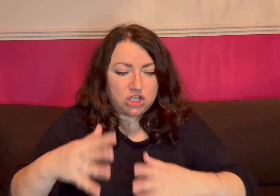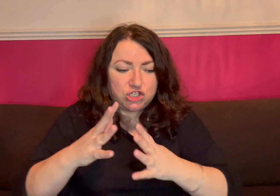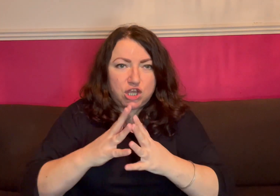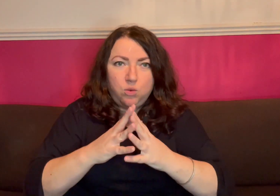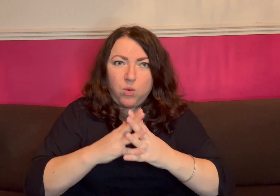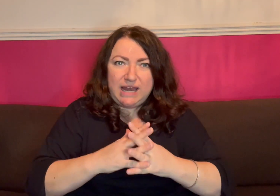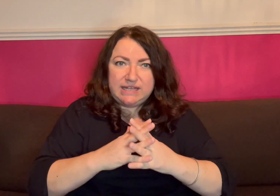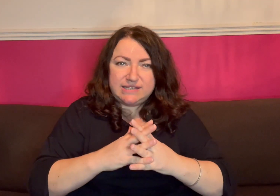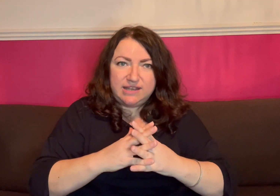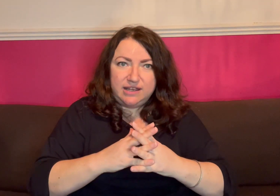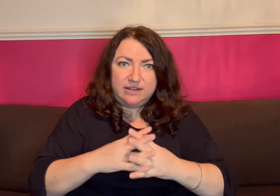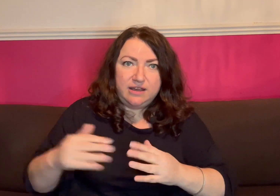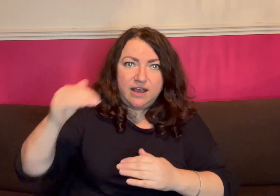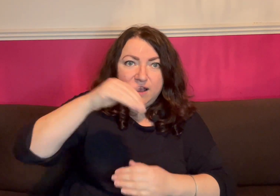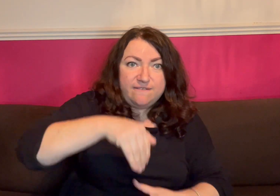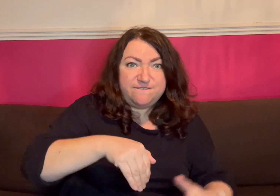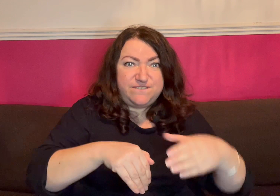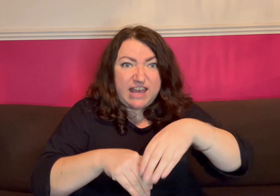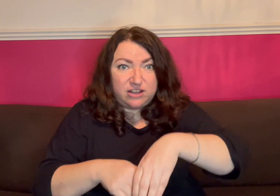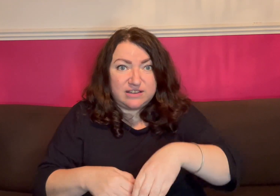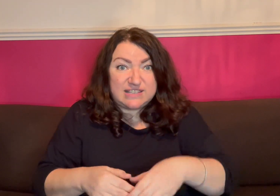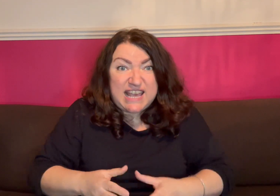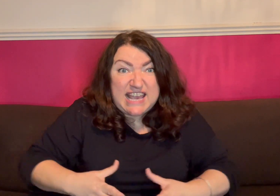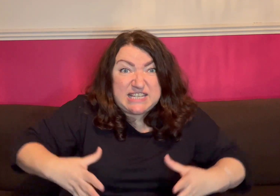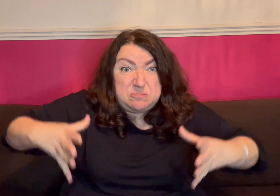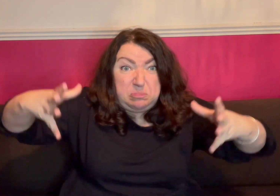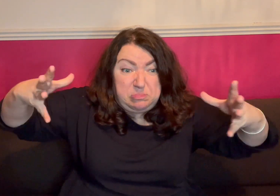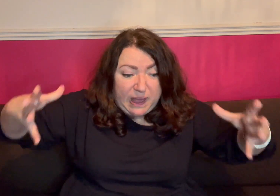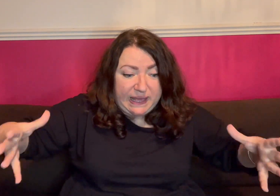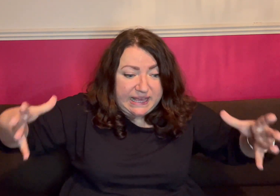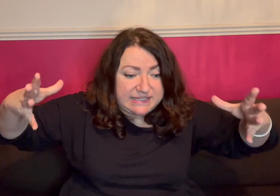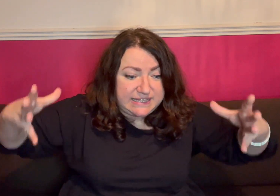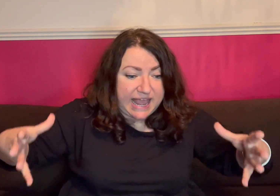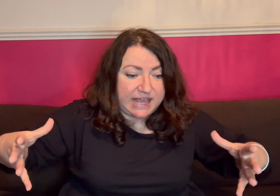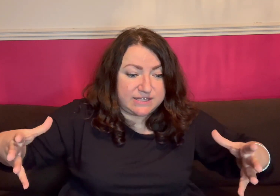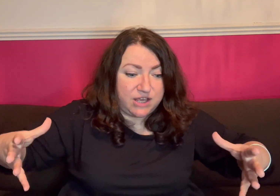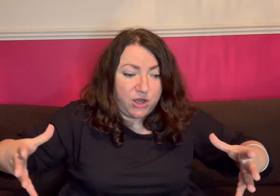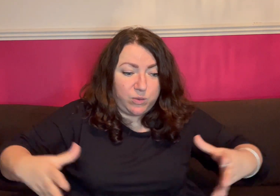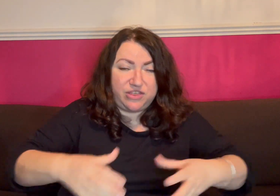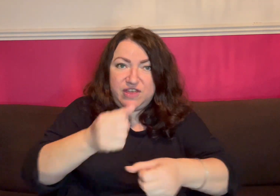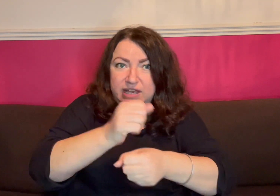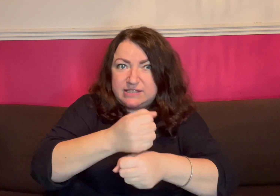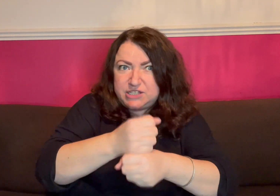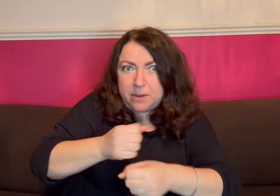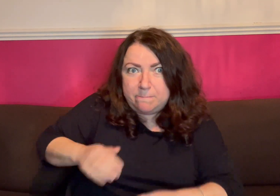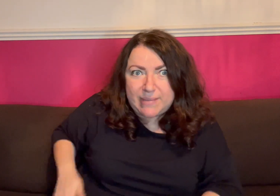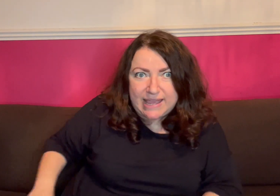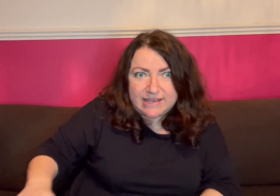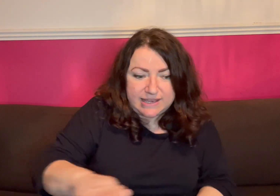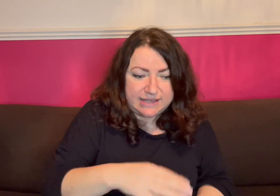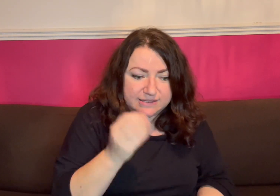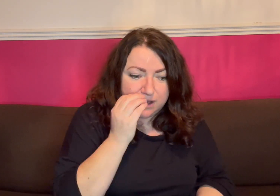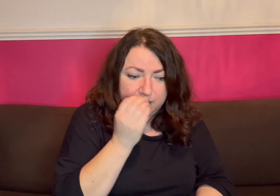So Wellington filled his biggest net with things to make his